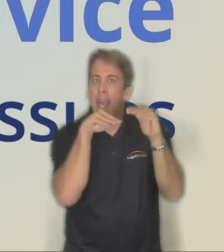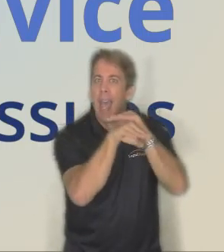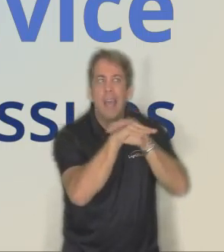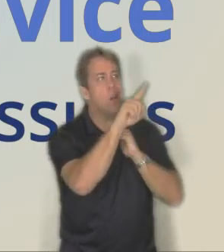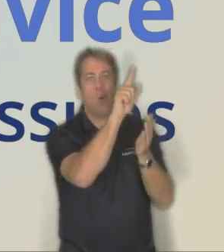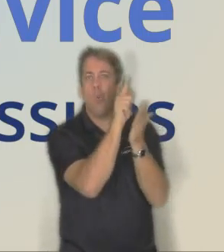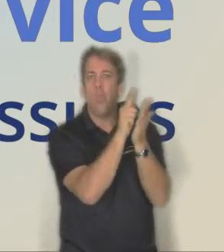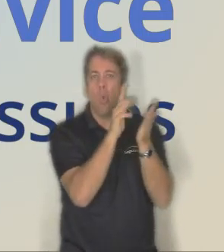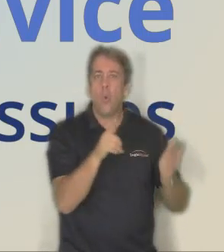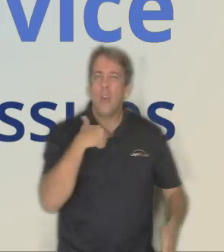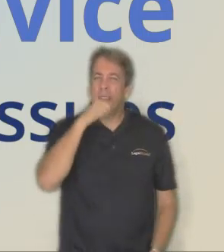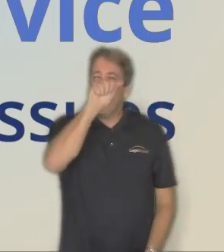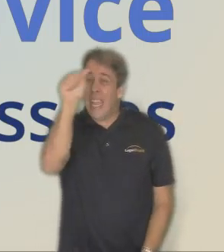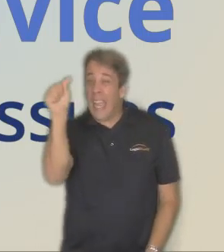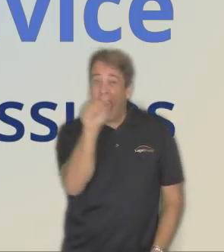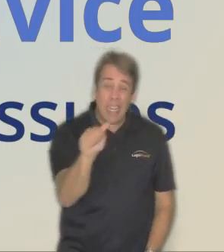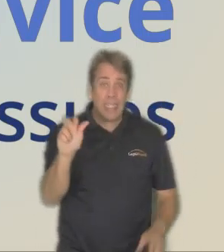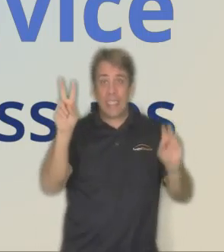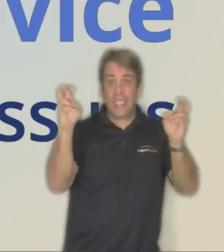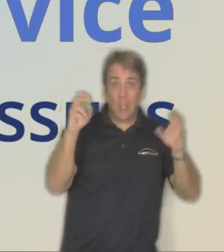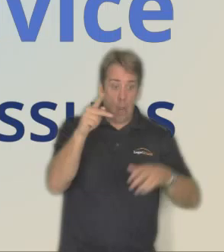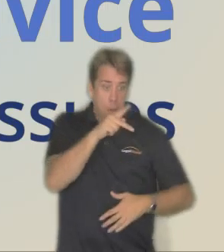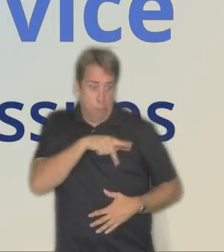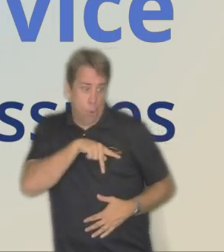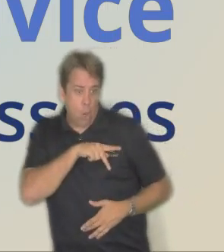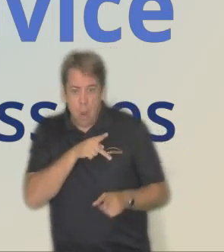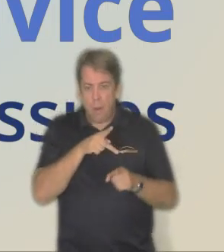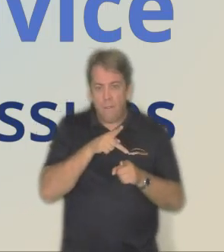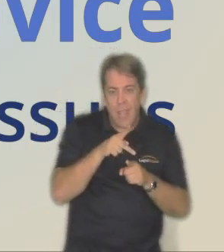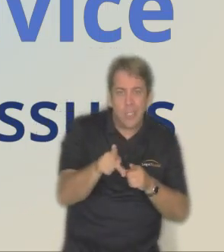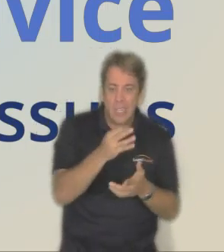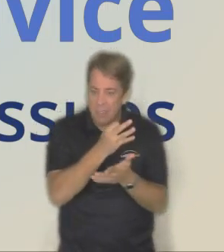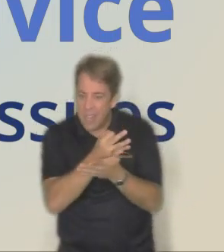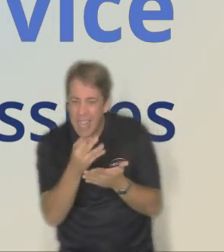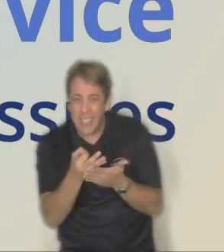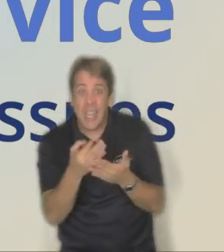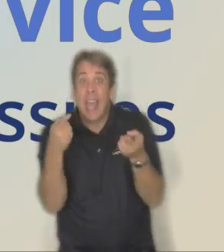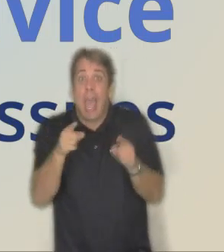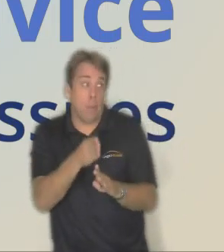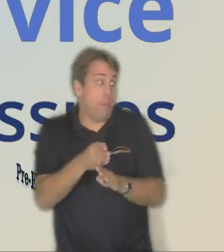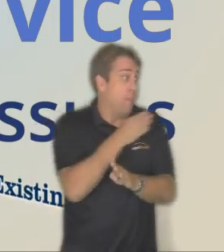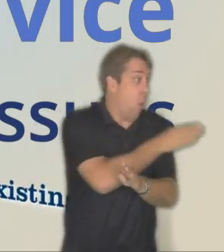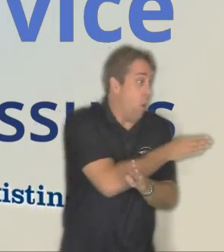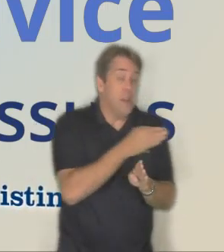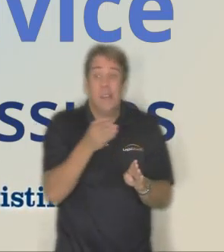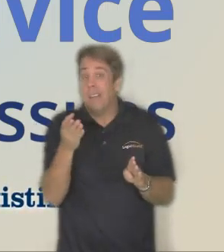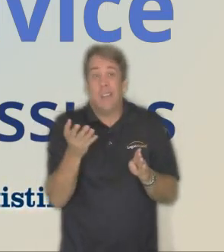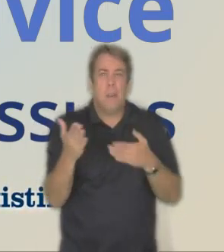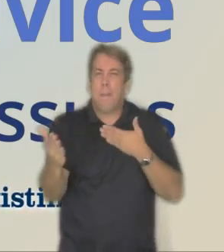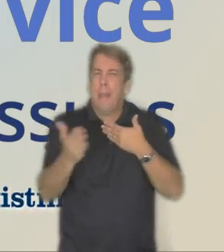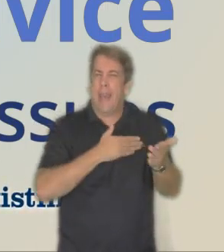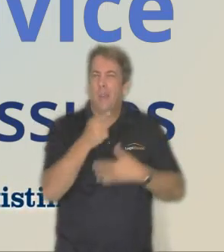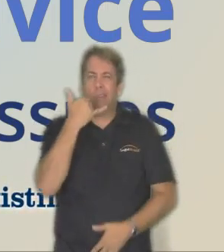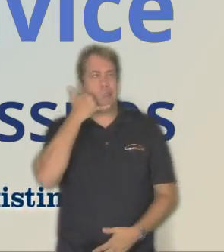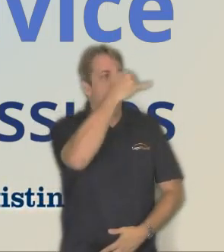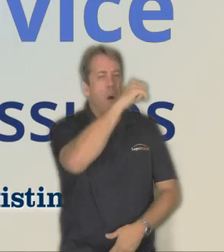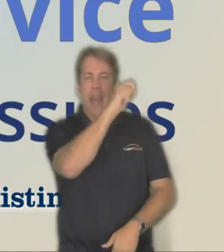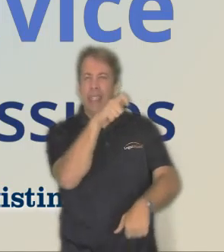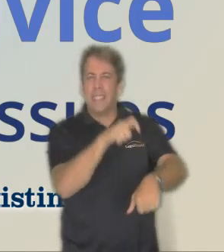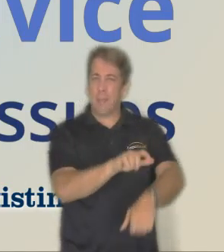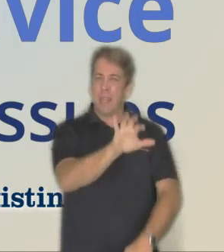can literally pick up the phone about any issue, personal, professional, or financial, current or pre-existing. You can